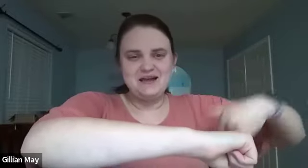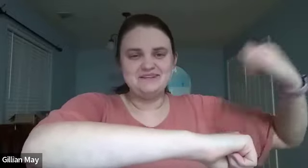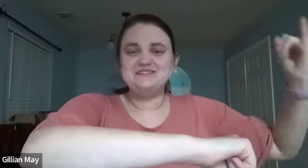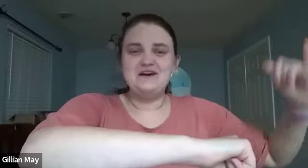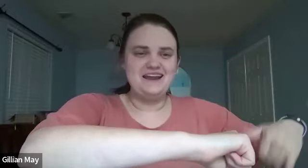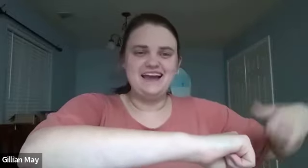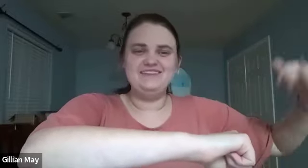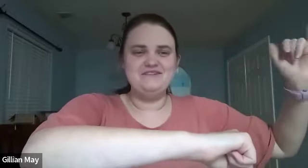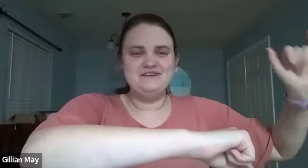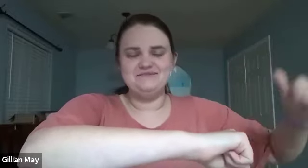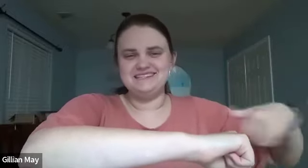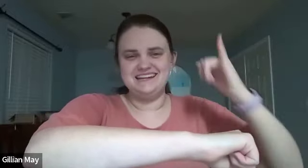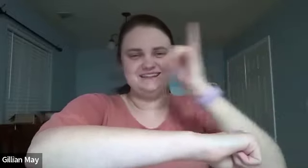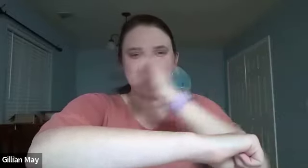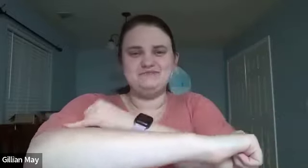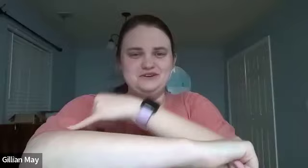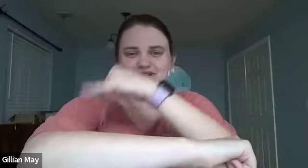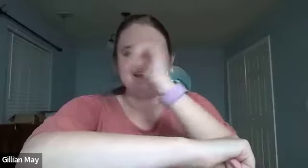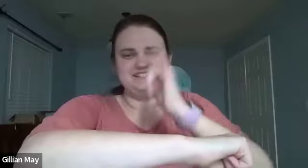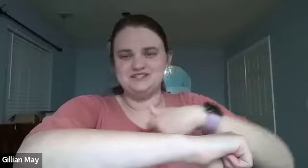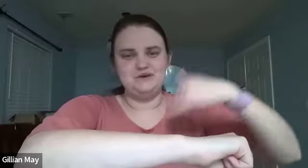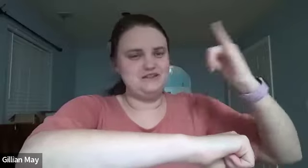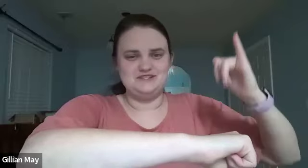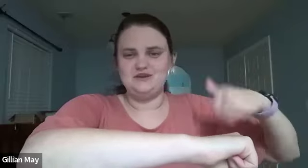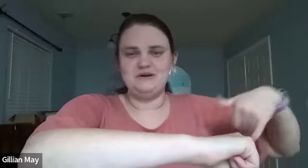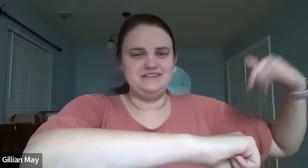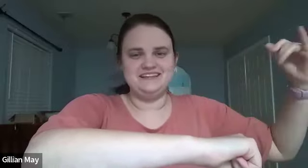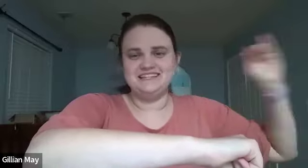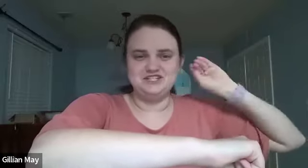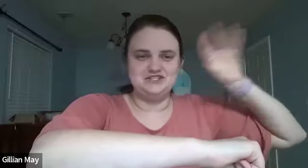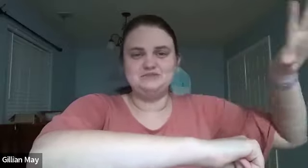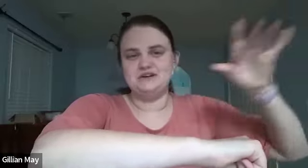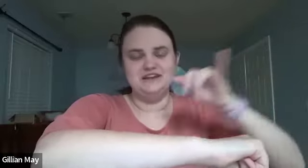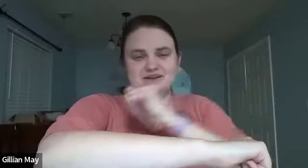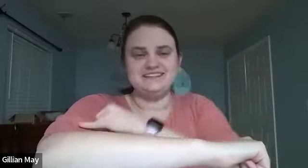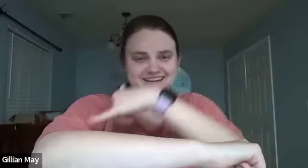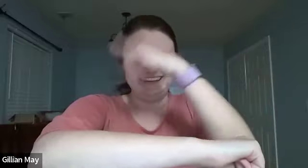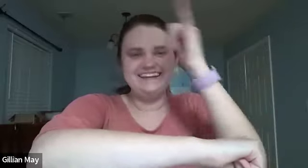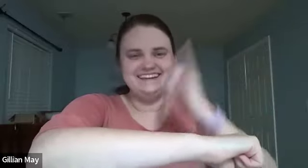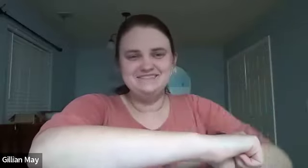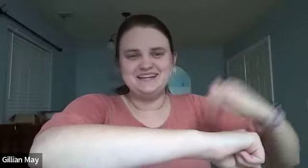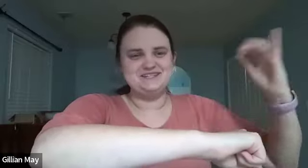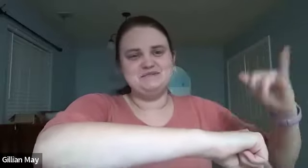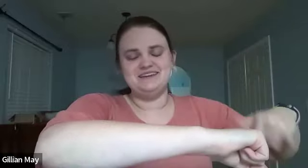flapping. Sorry, I love that Miss Katie's like computer is just one of those like quirky things, and it just zoomed on Henry signing, and it just made me